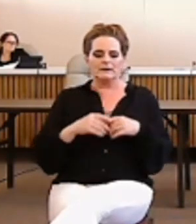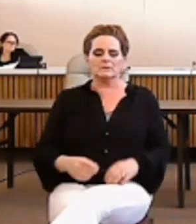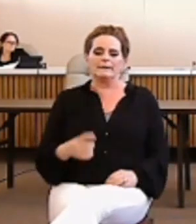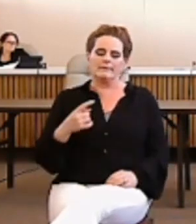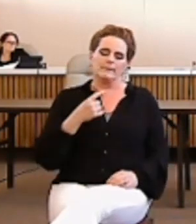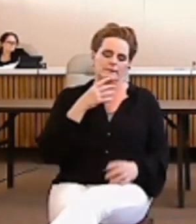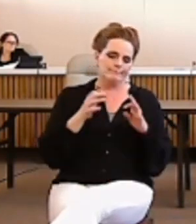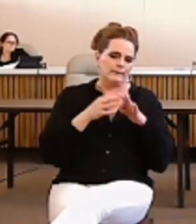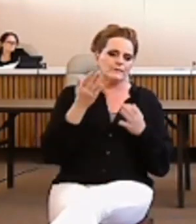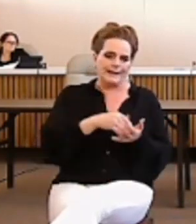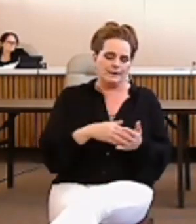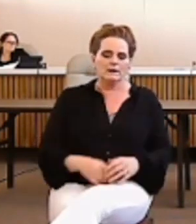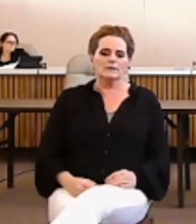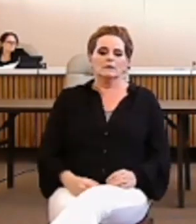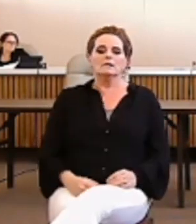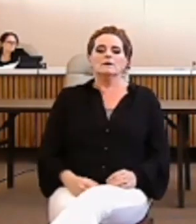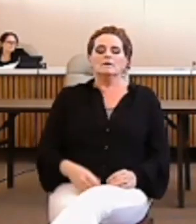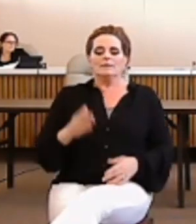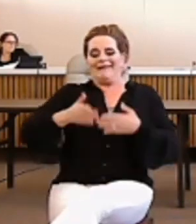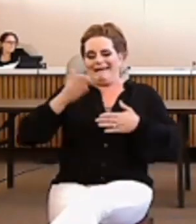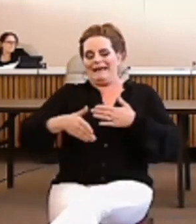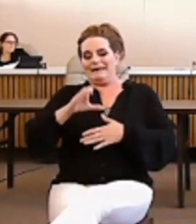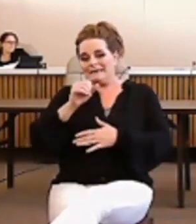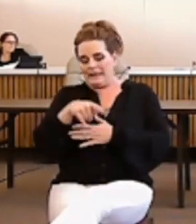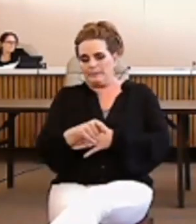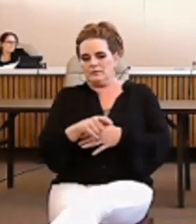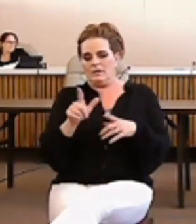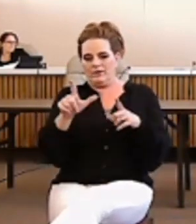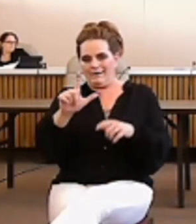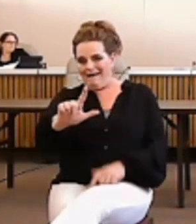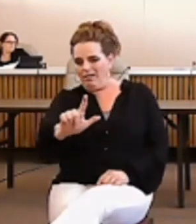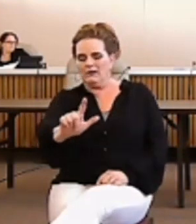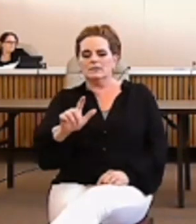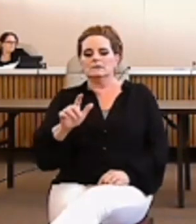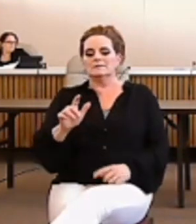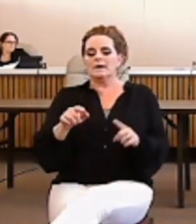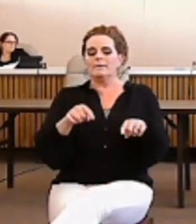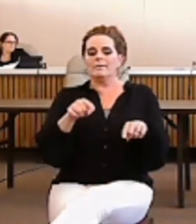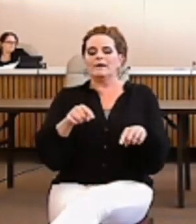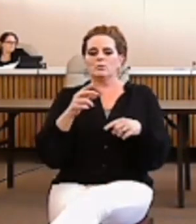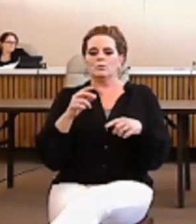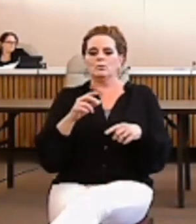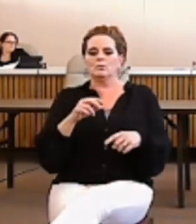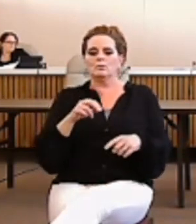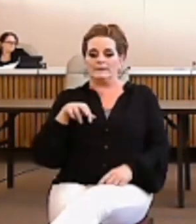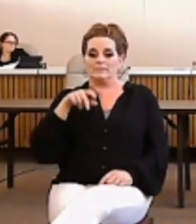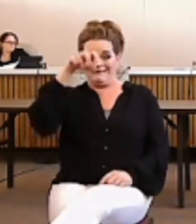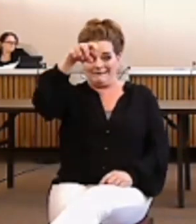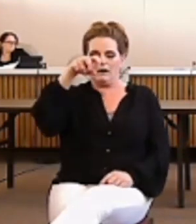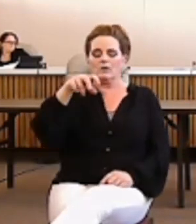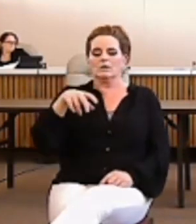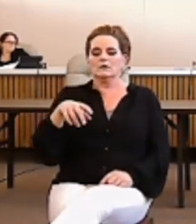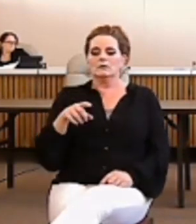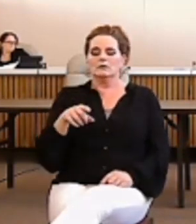tonight. What I'll call the end caps of the Ls, those are where the staircases are located, and there's